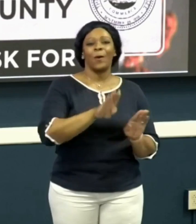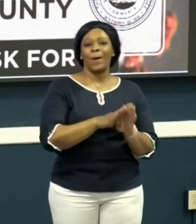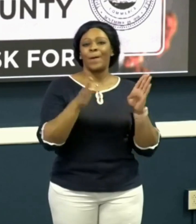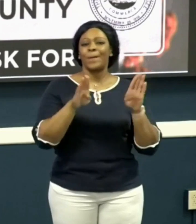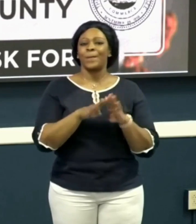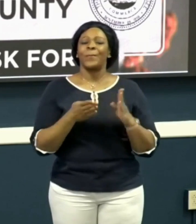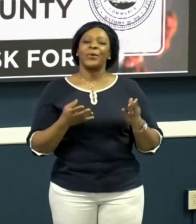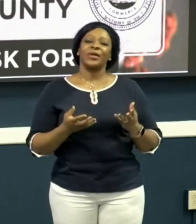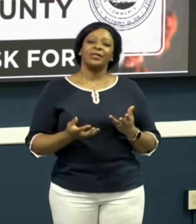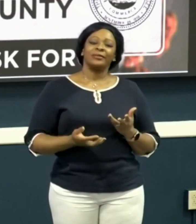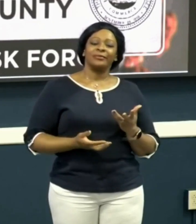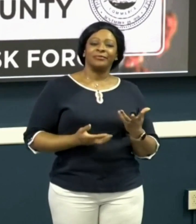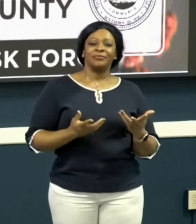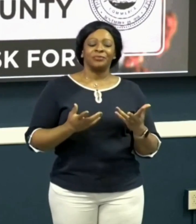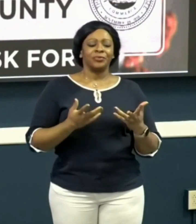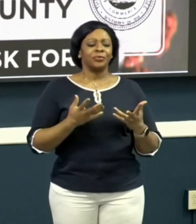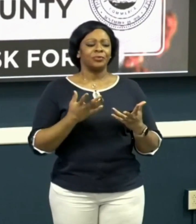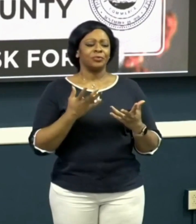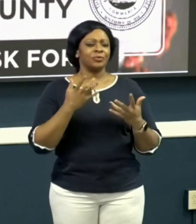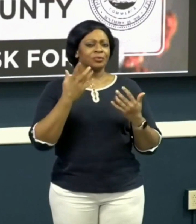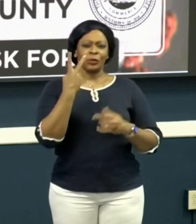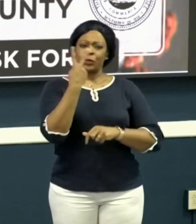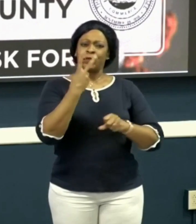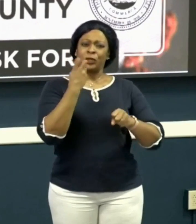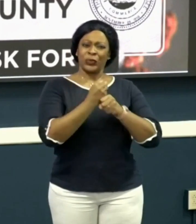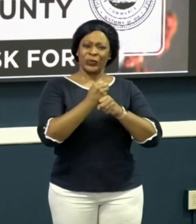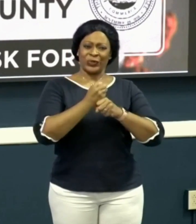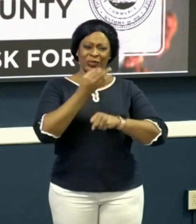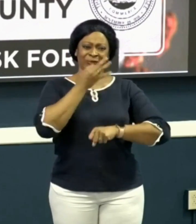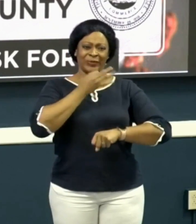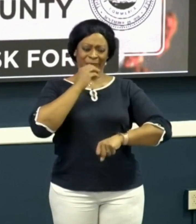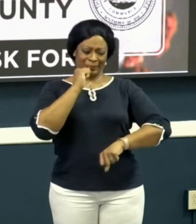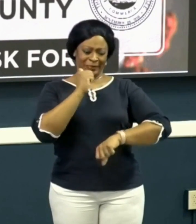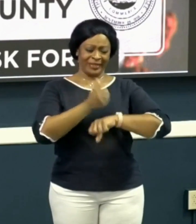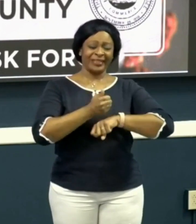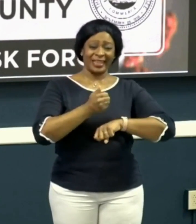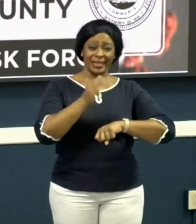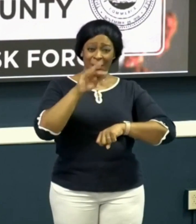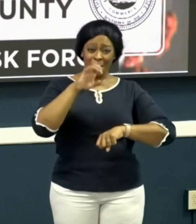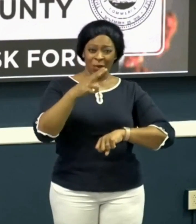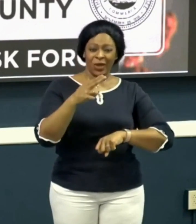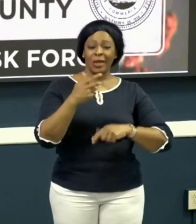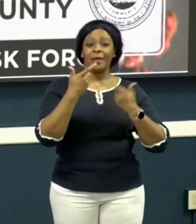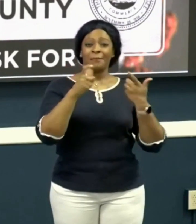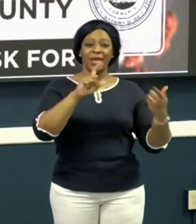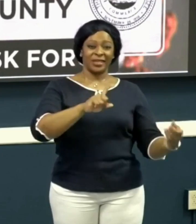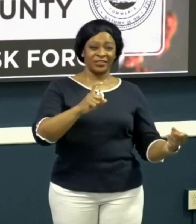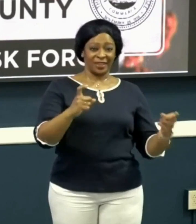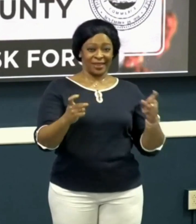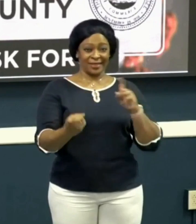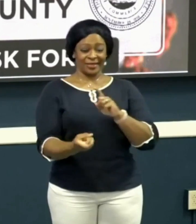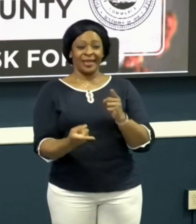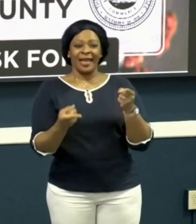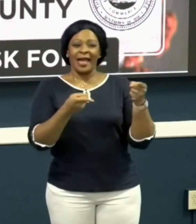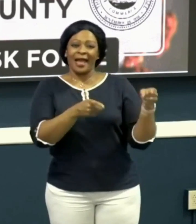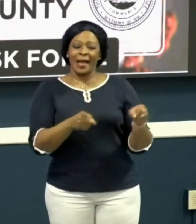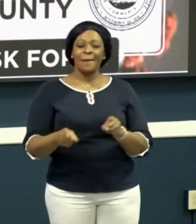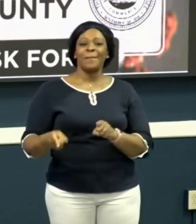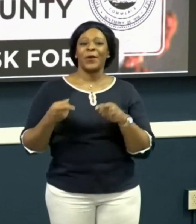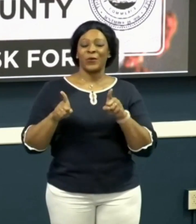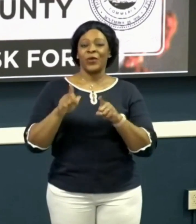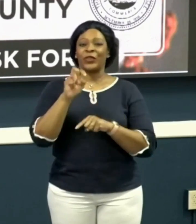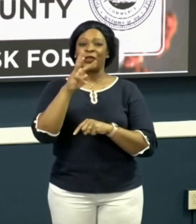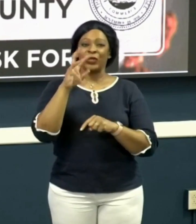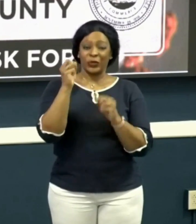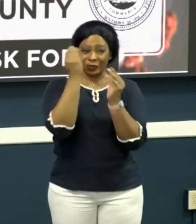kind of looking toward this 2-year mark and, you know, a possible big change happening with these briefings that we've become so